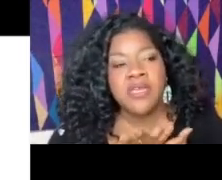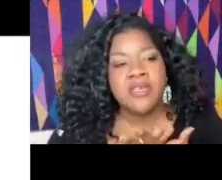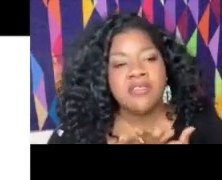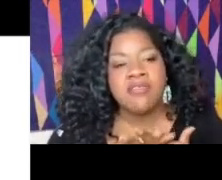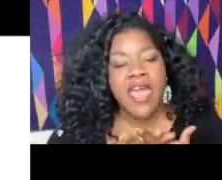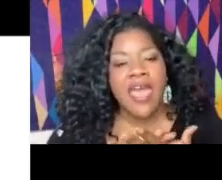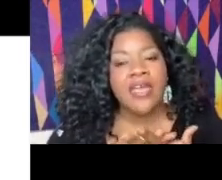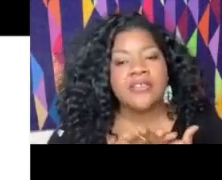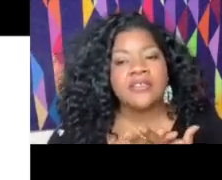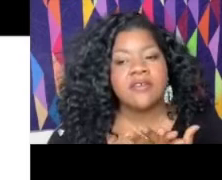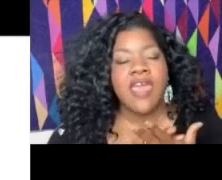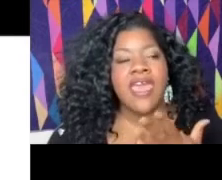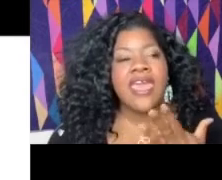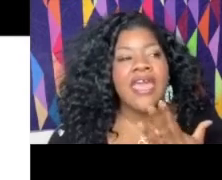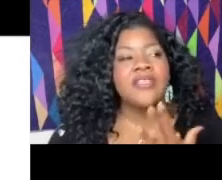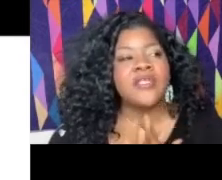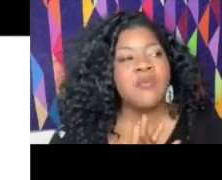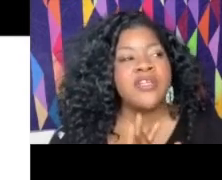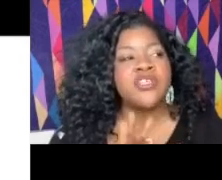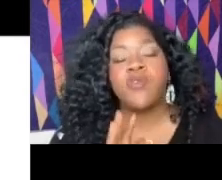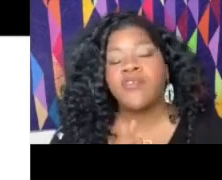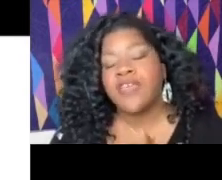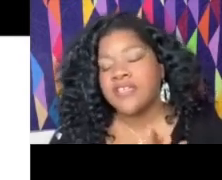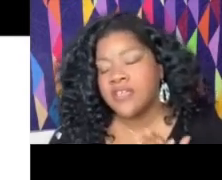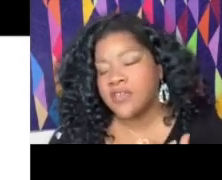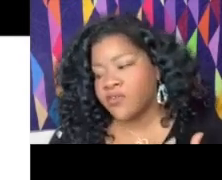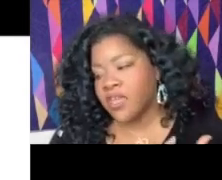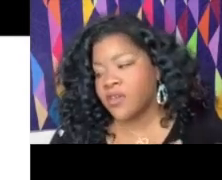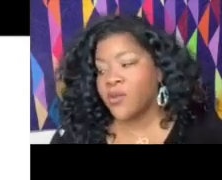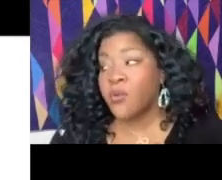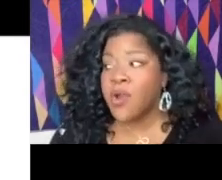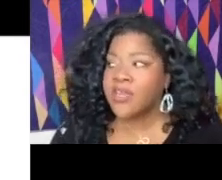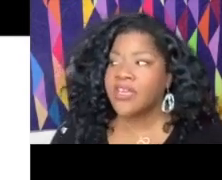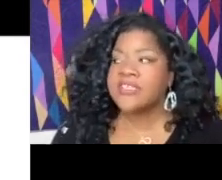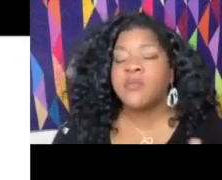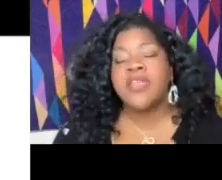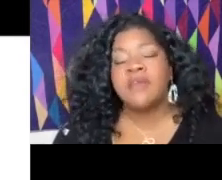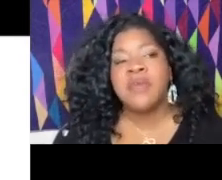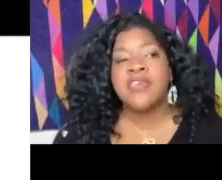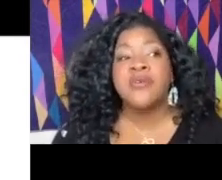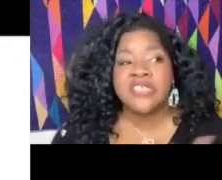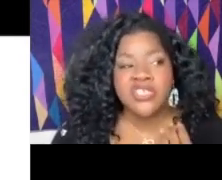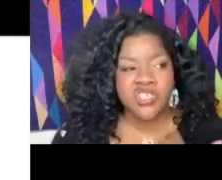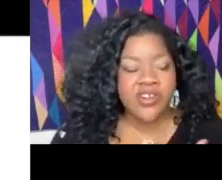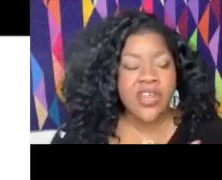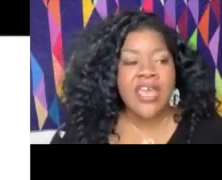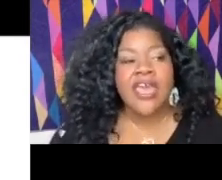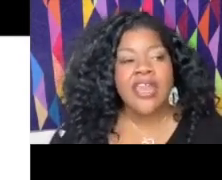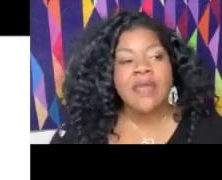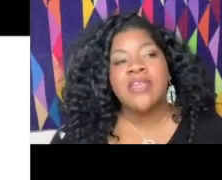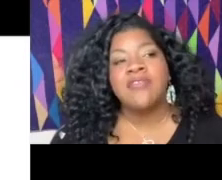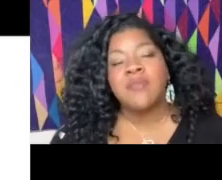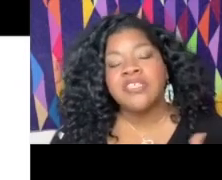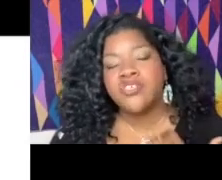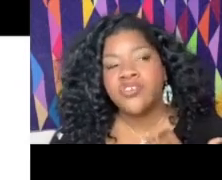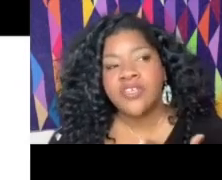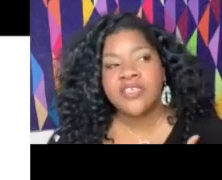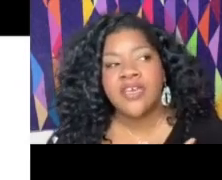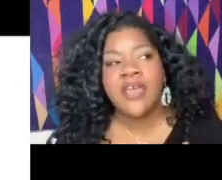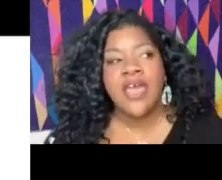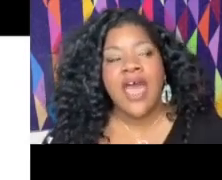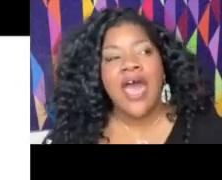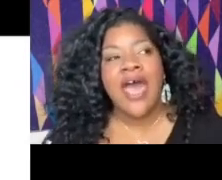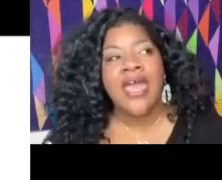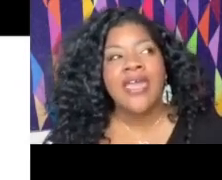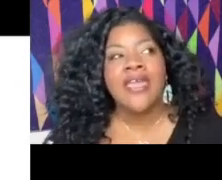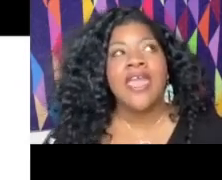told me that they had so much grief, they didn't know if they could go to work. And I said, well, let me make you a t-shirt. And I made them a t-shirt that